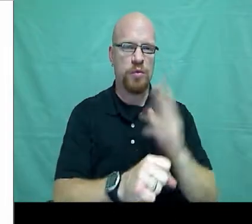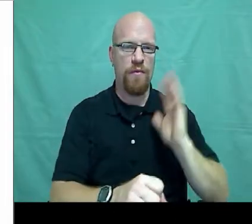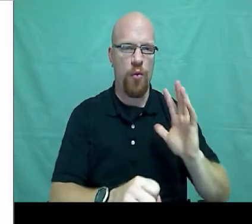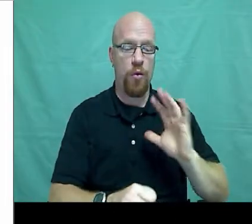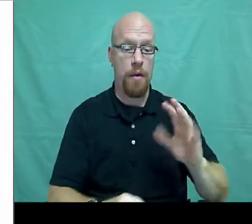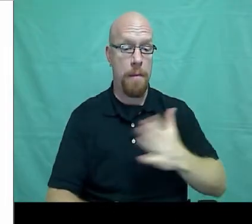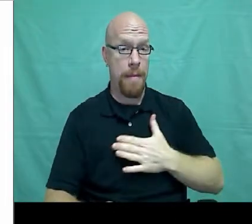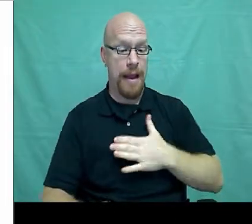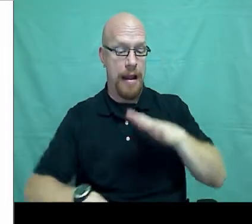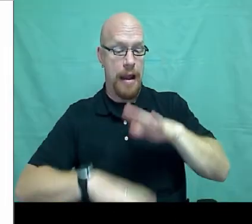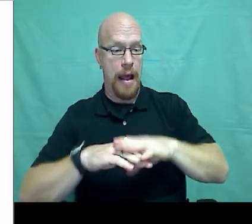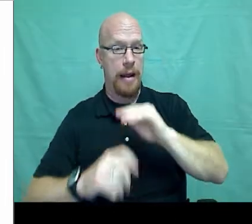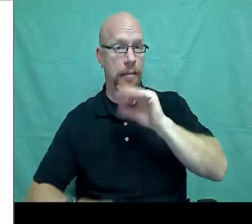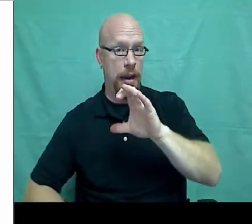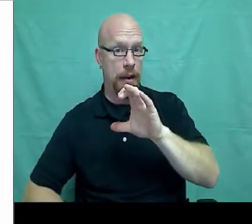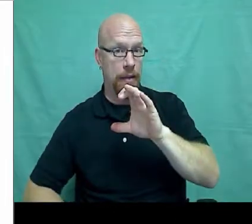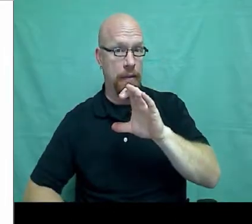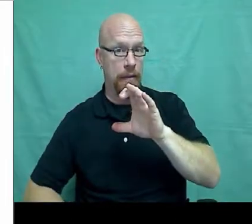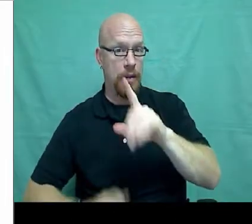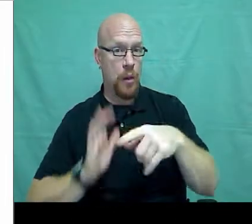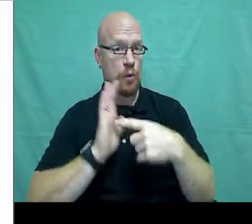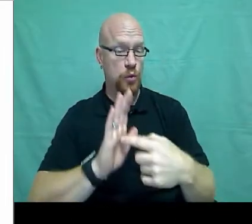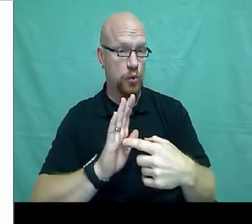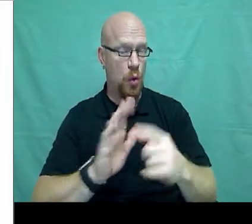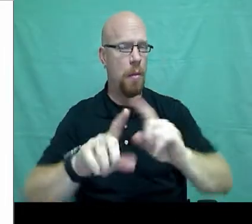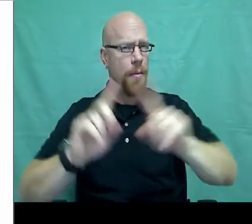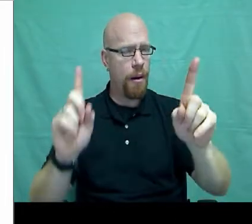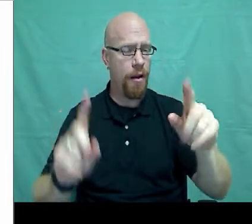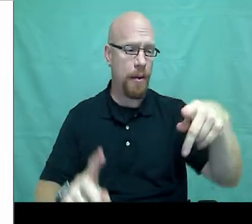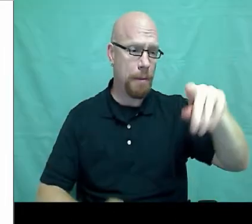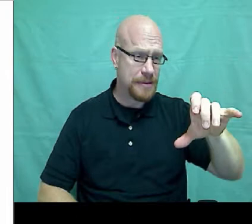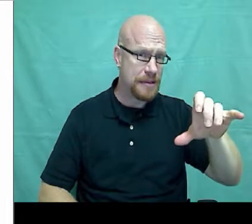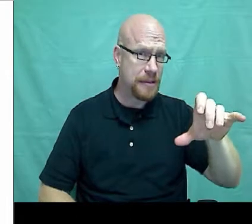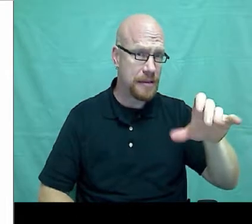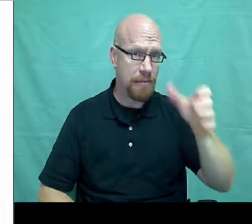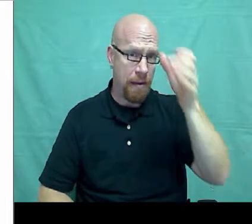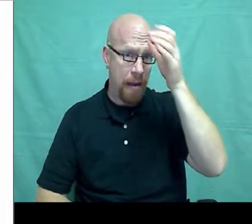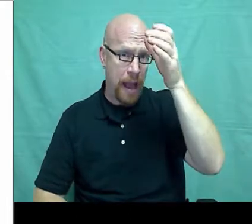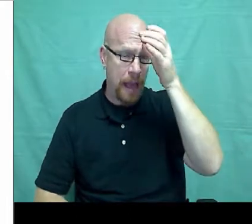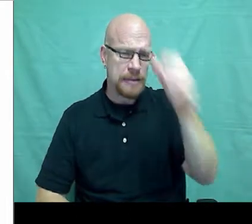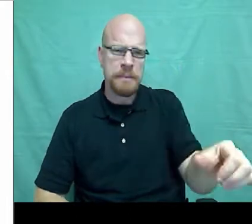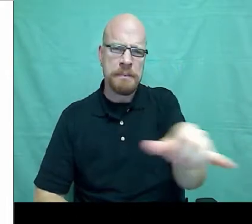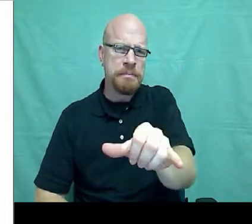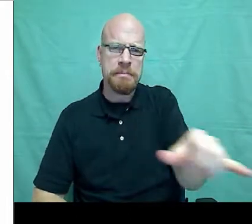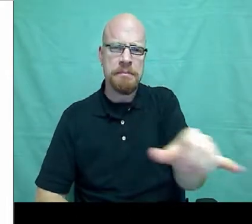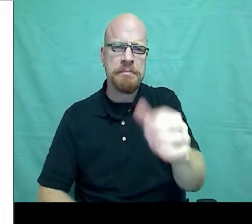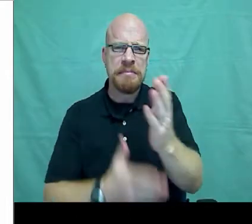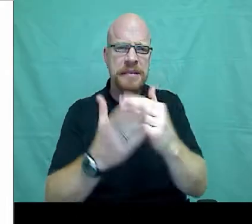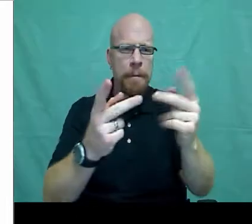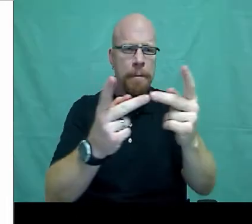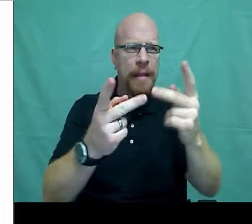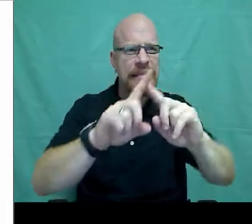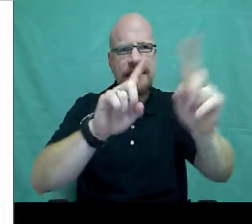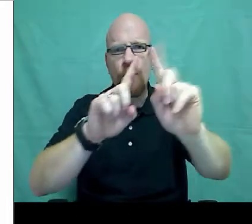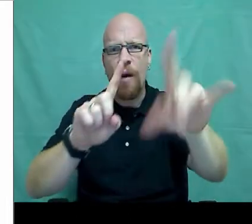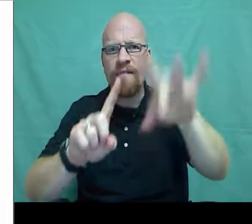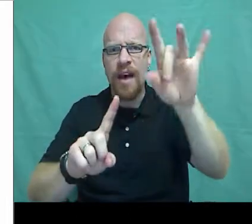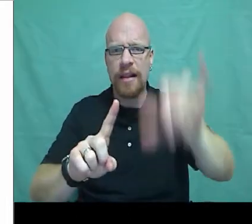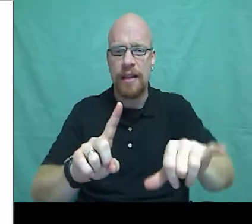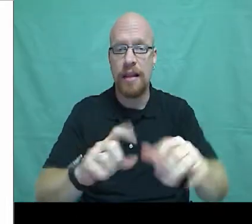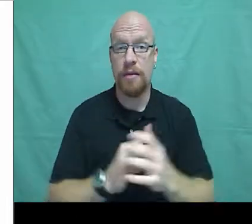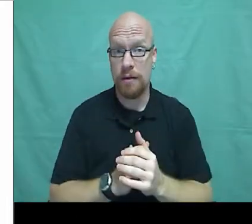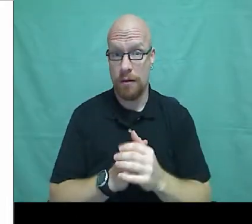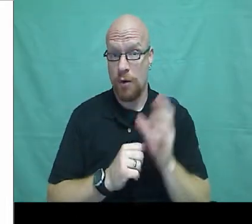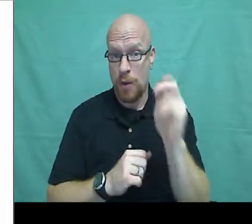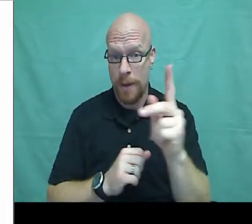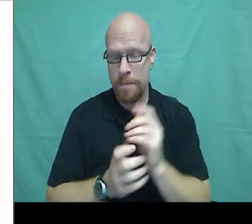use or understand have used Microsoft PowerPoint. This is for the Mac, but the PC, the personal computer copy,